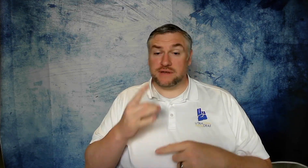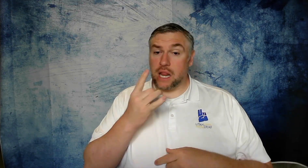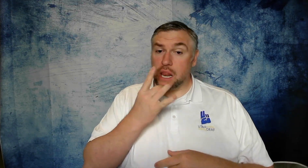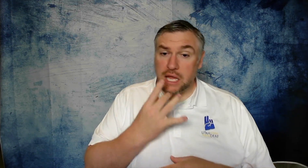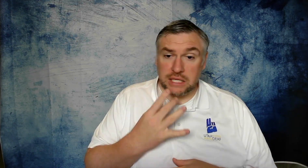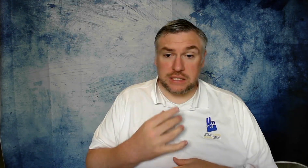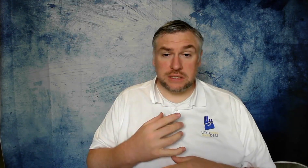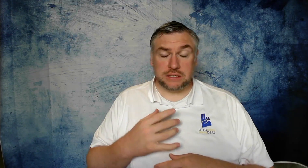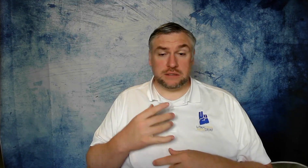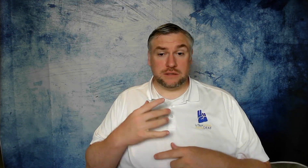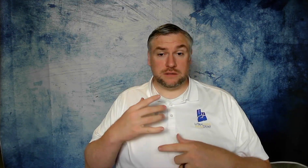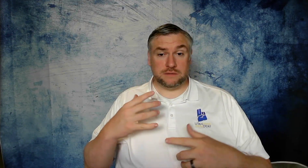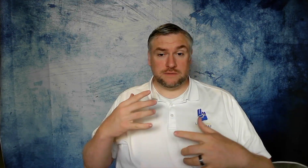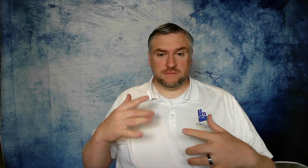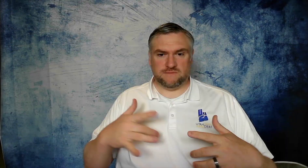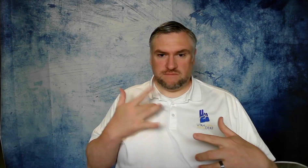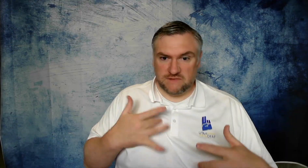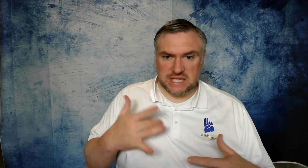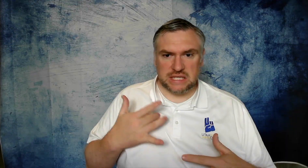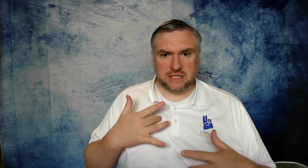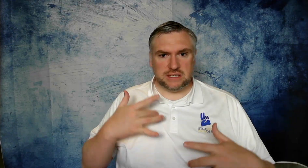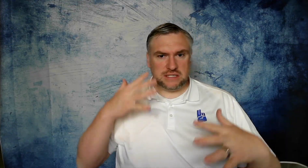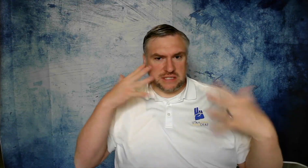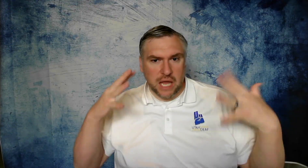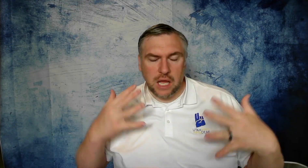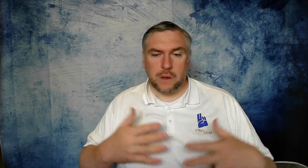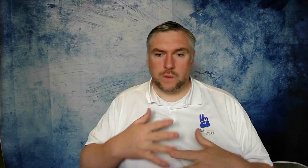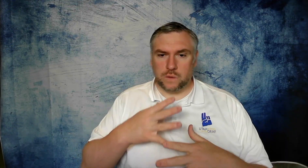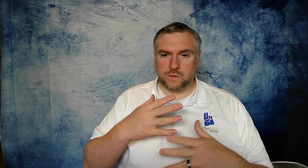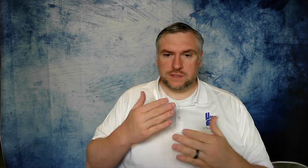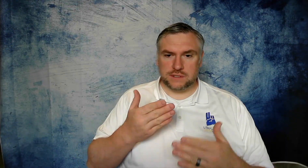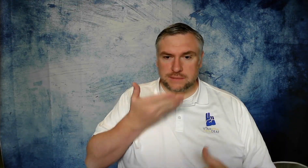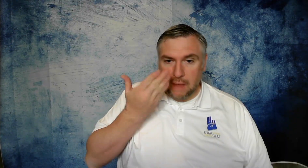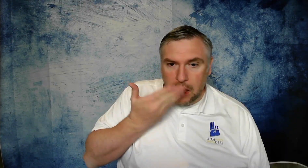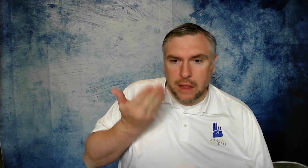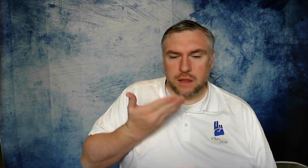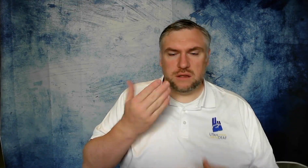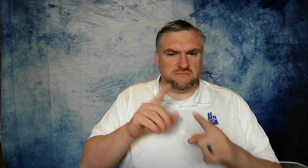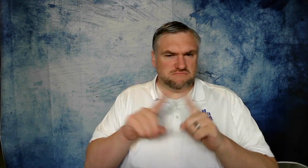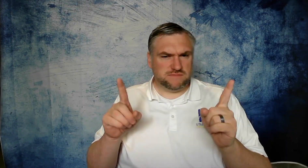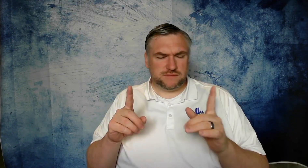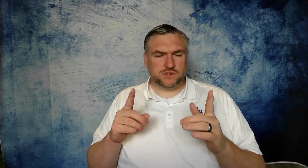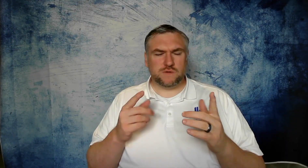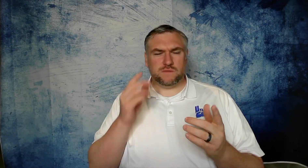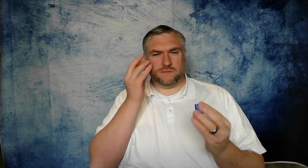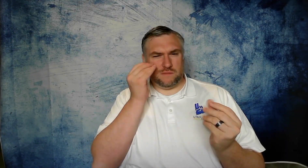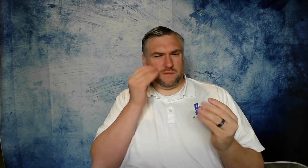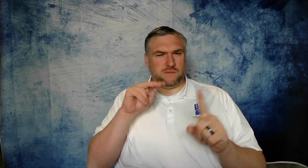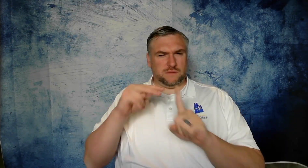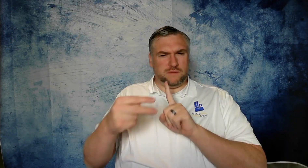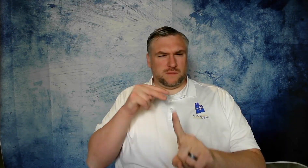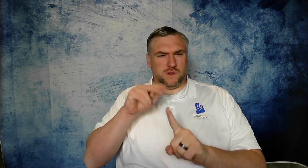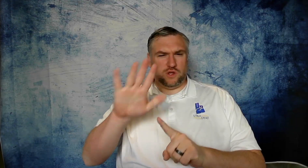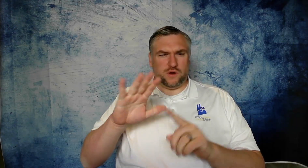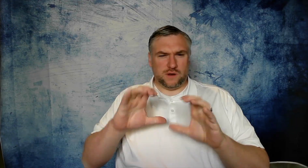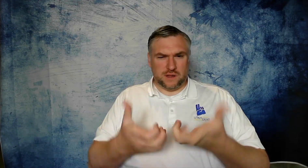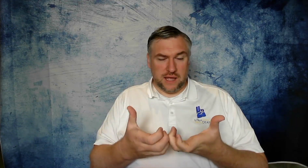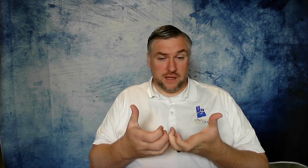So autism generally comes with sensory issues: light, sound, noise, smell, feeling.